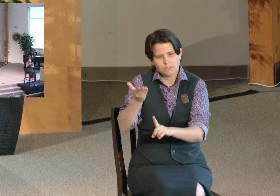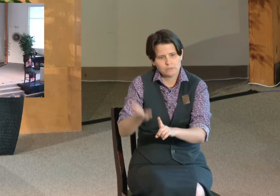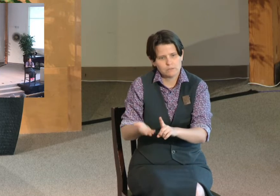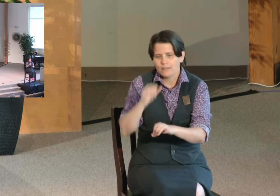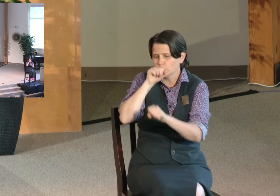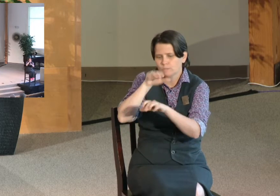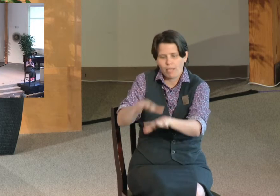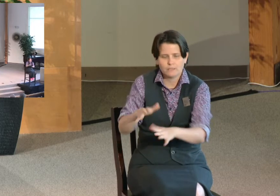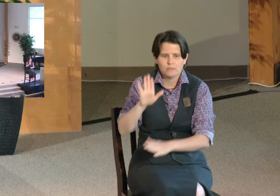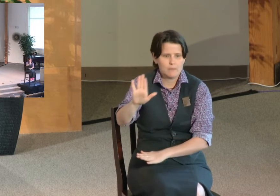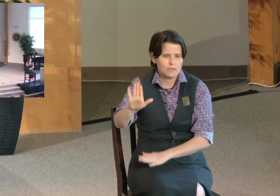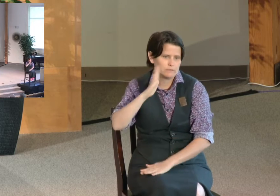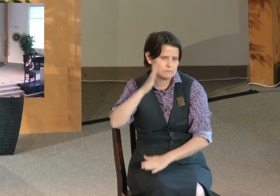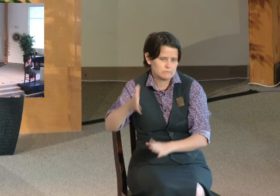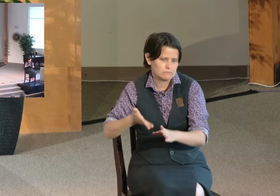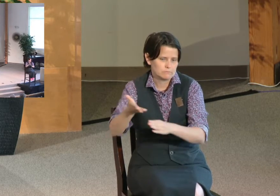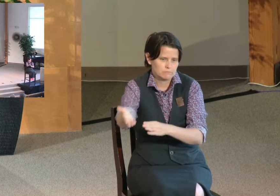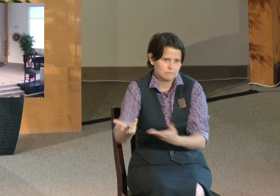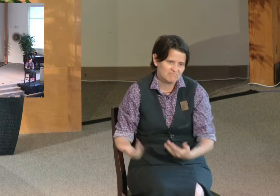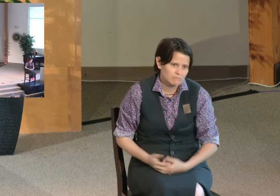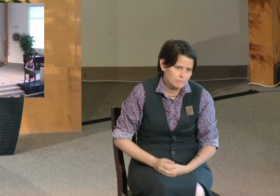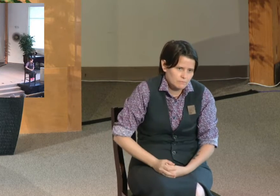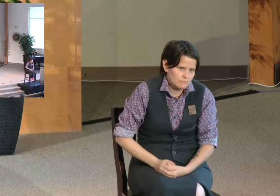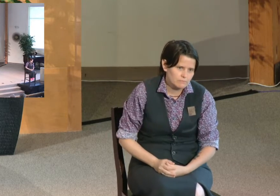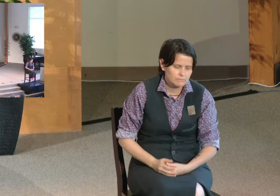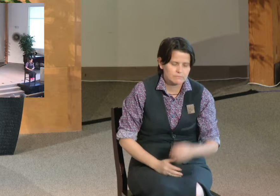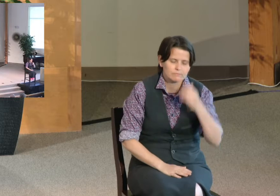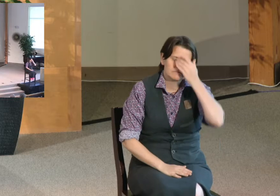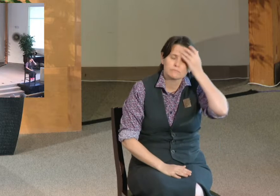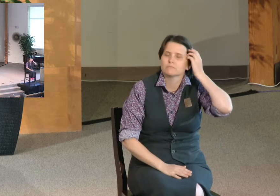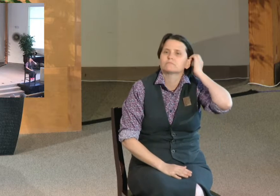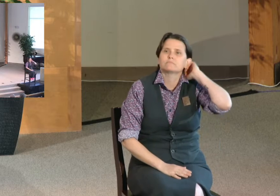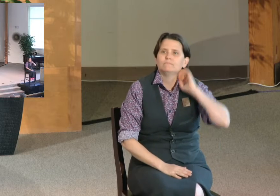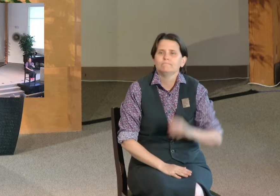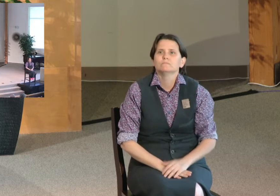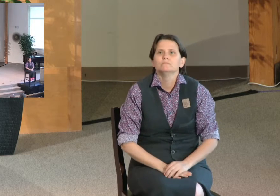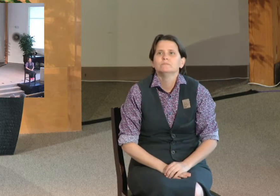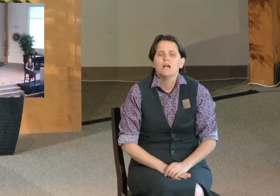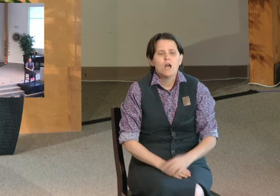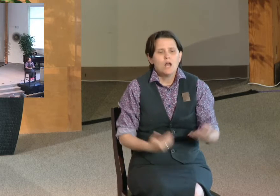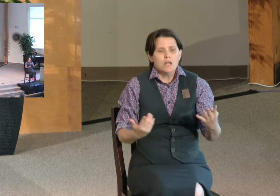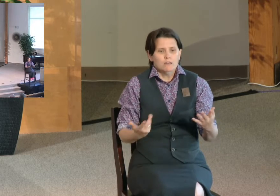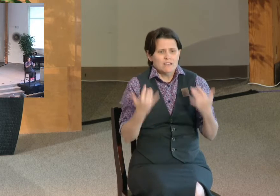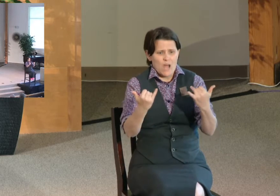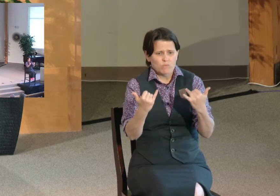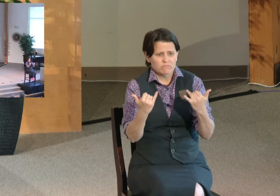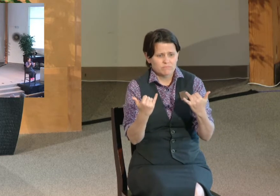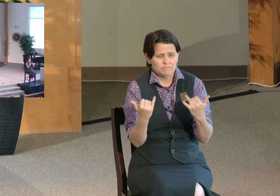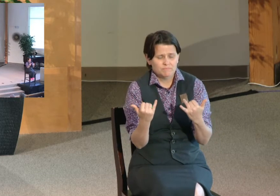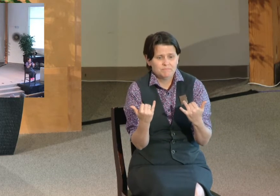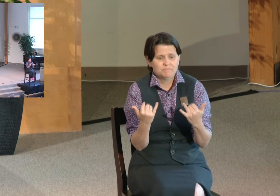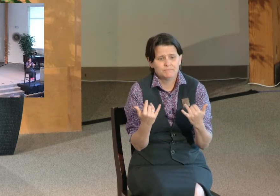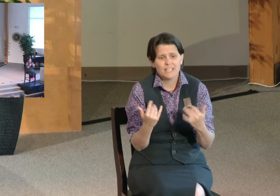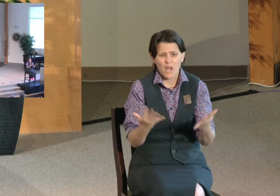So the reason that I've made this such a cerebral conversation, and I know that it's not my norm,